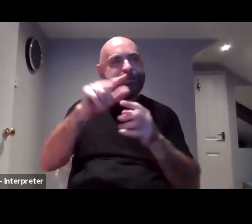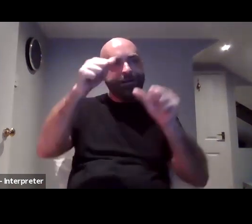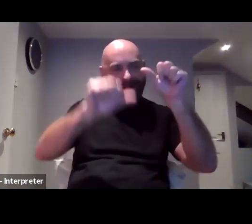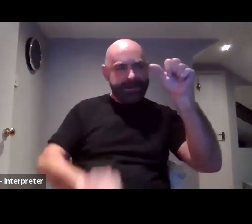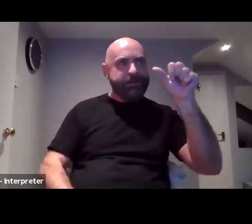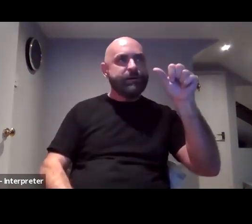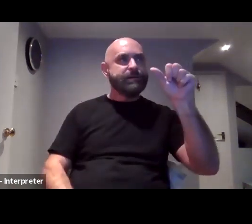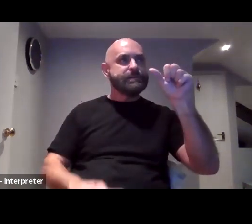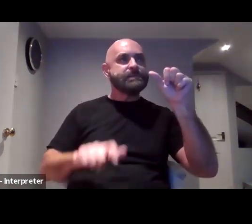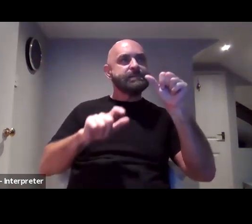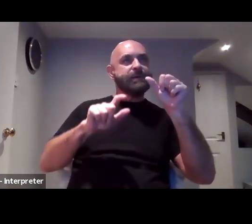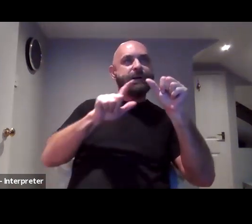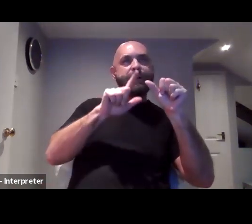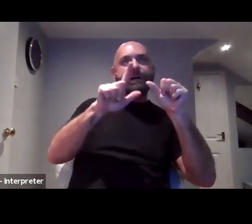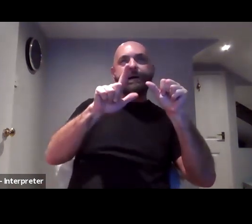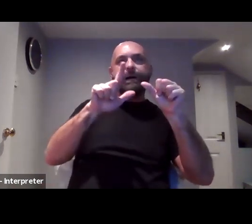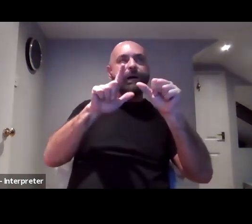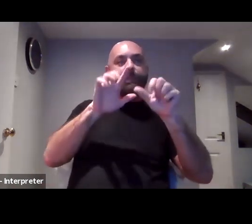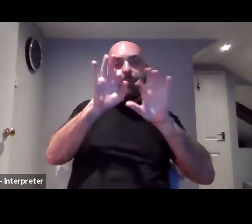Ipsos Mori, a polling company,